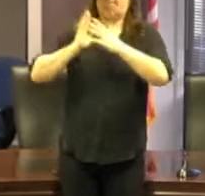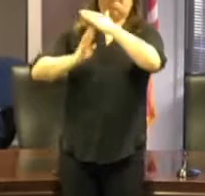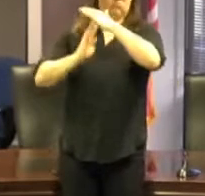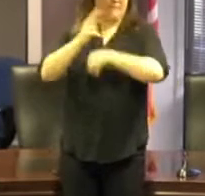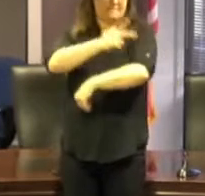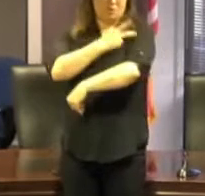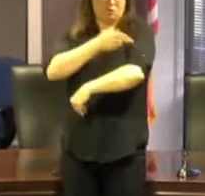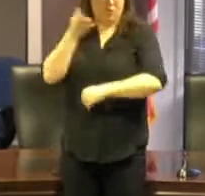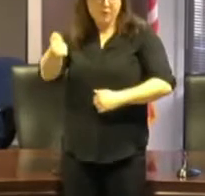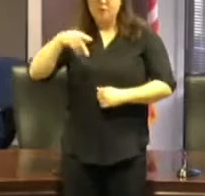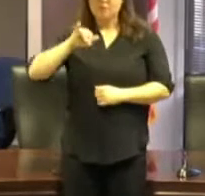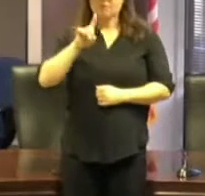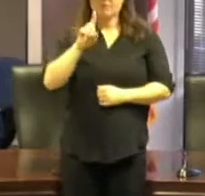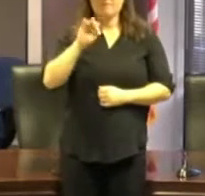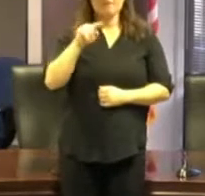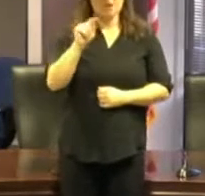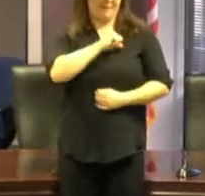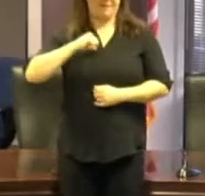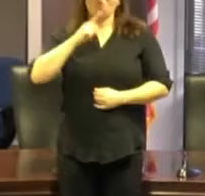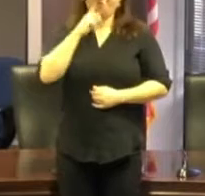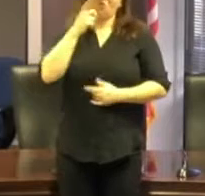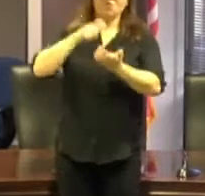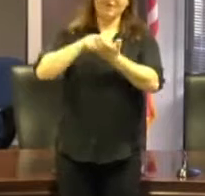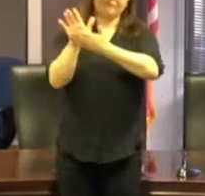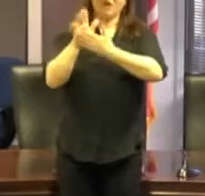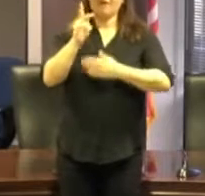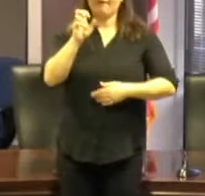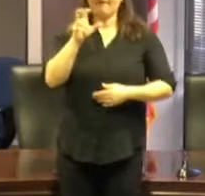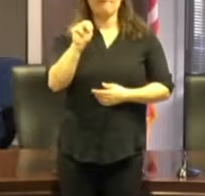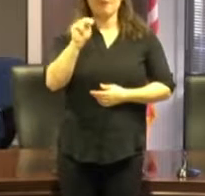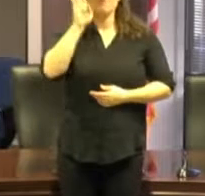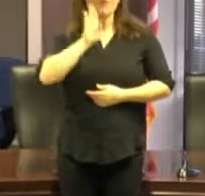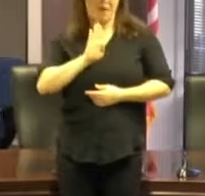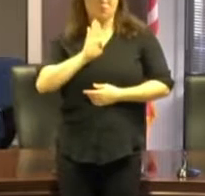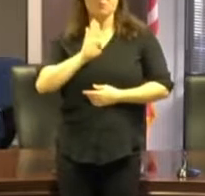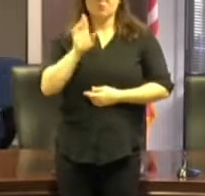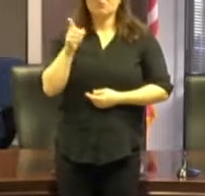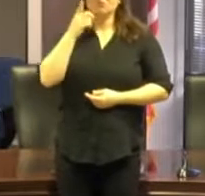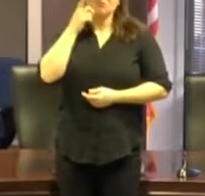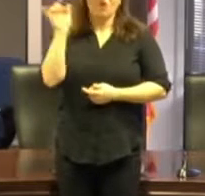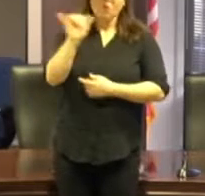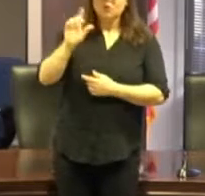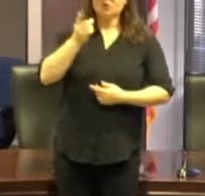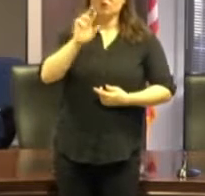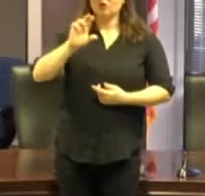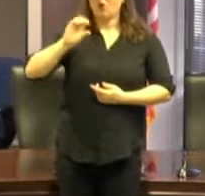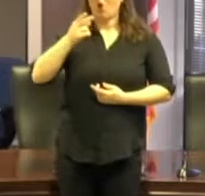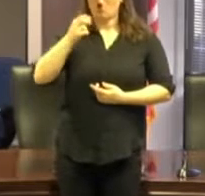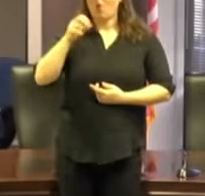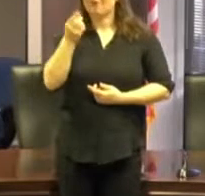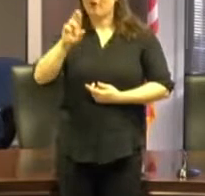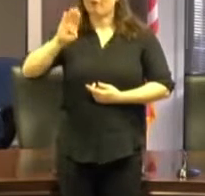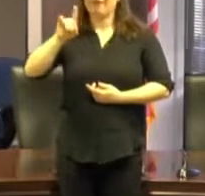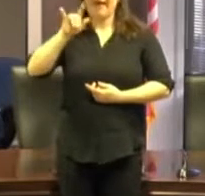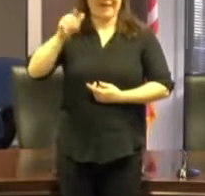we want to certainly recognize Kevin Brown and the leadership of Piedmont Healthcare, Dr. Cohen, Dr. Batty, and others that have